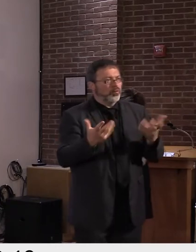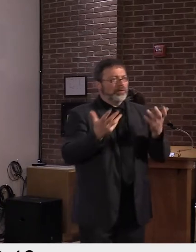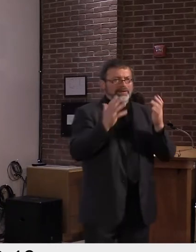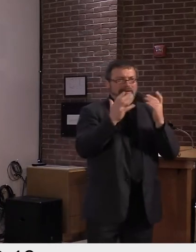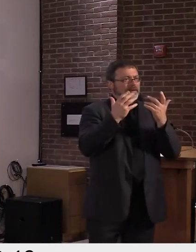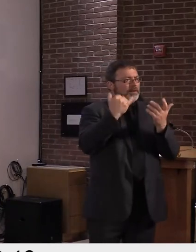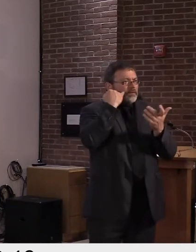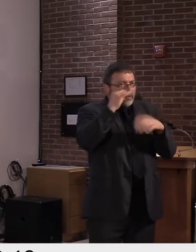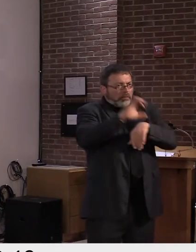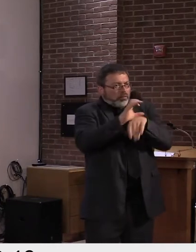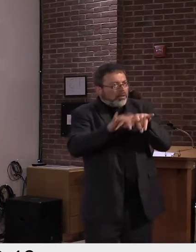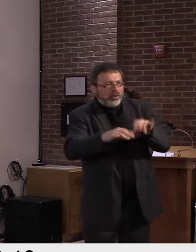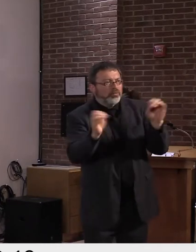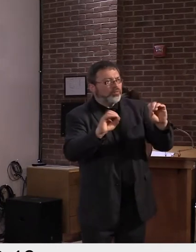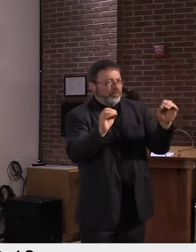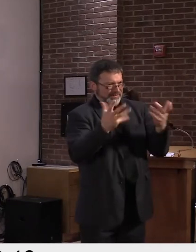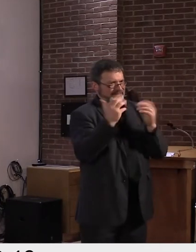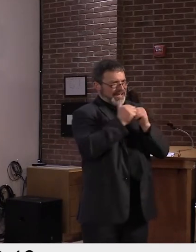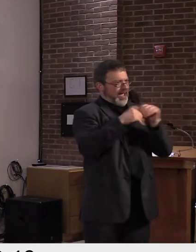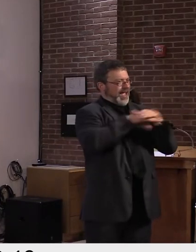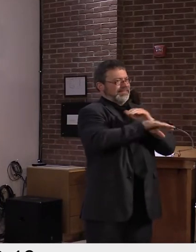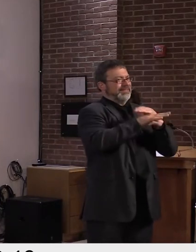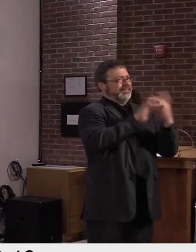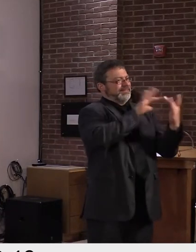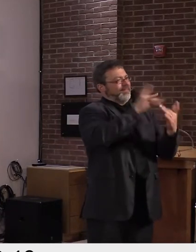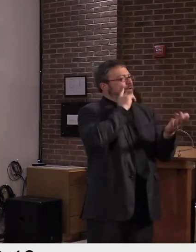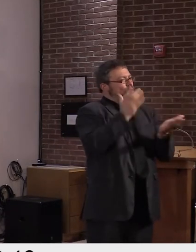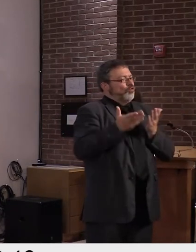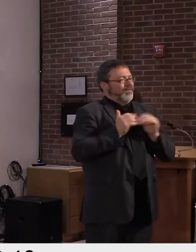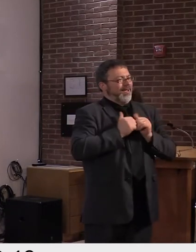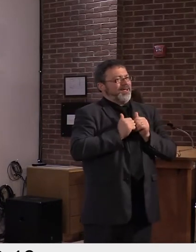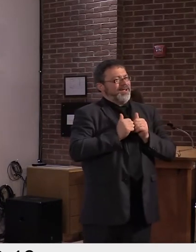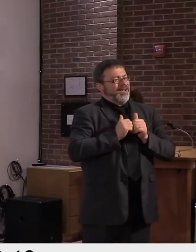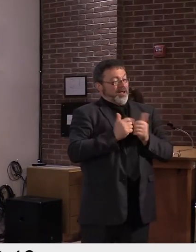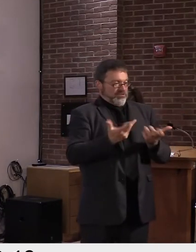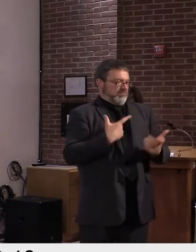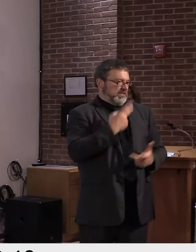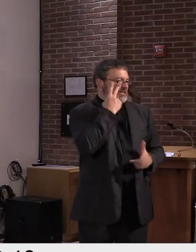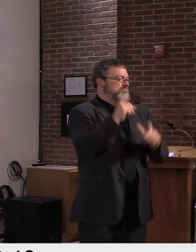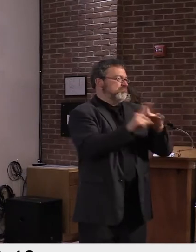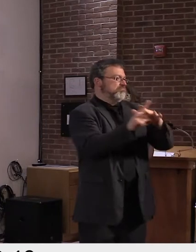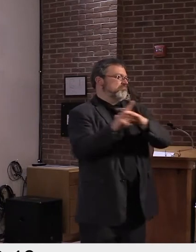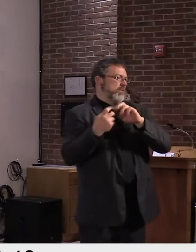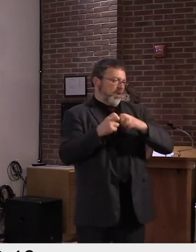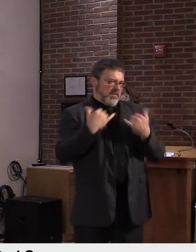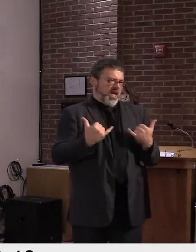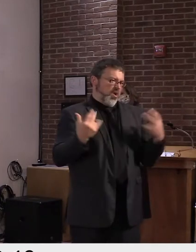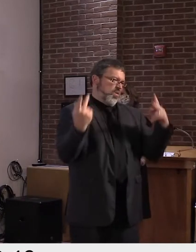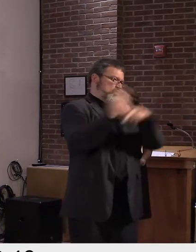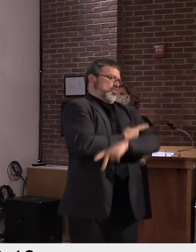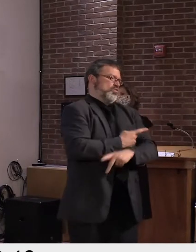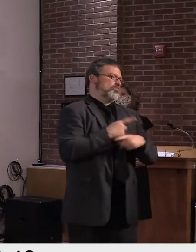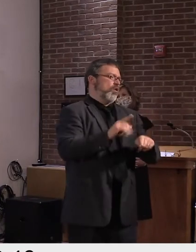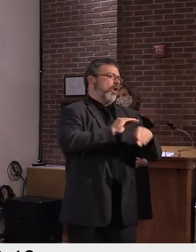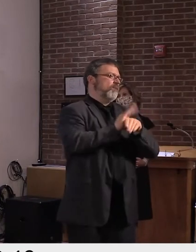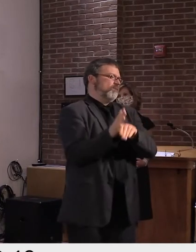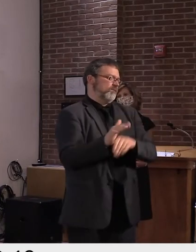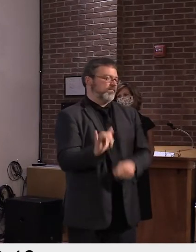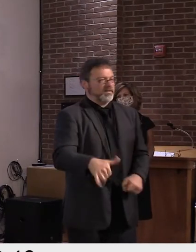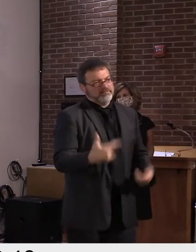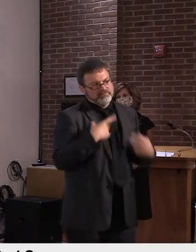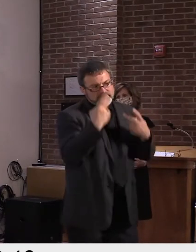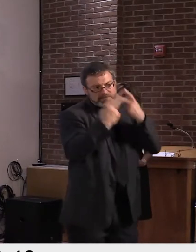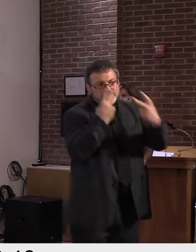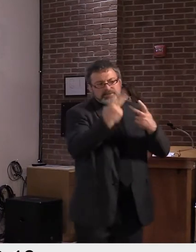because they were relying on telephones and technology and not on person-to-person help. So I think that